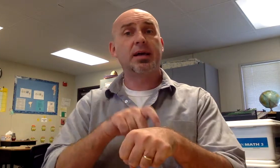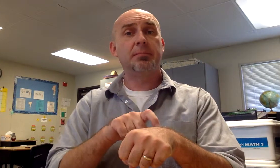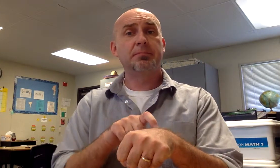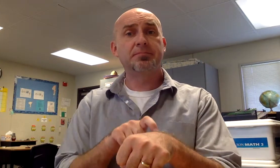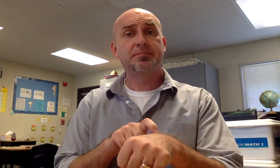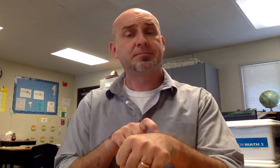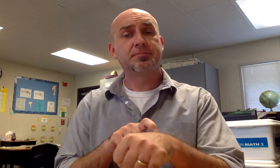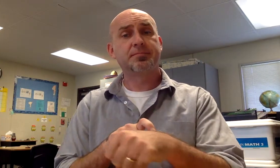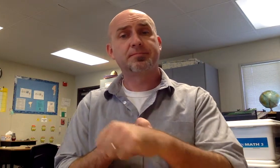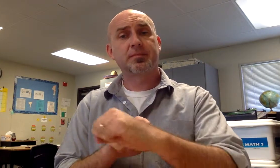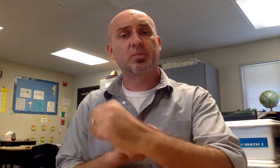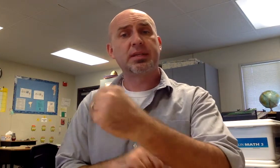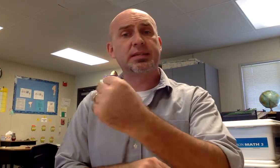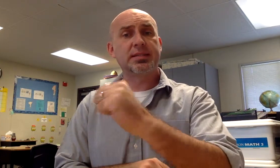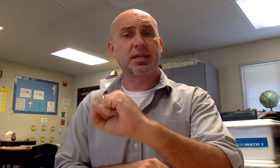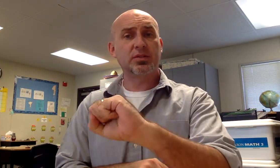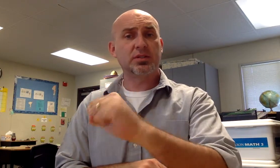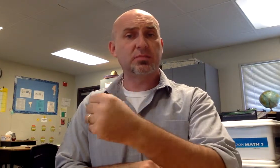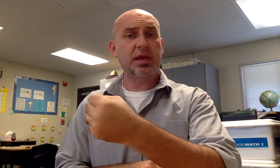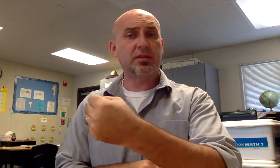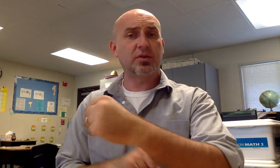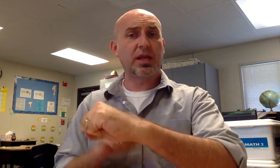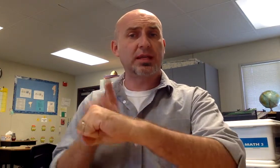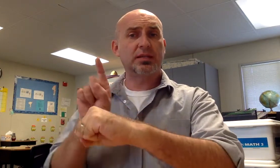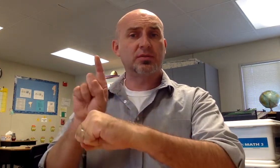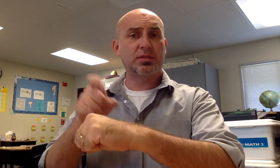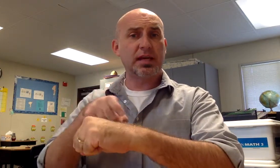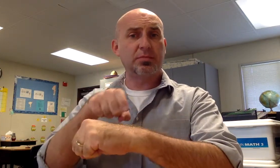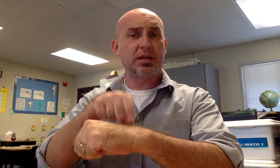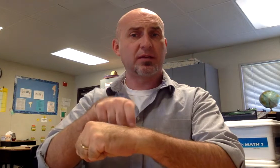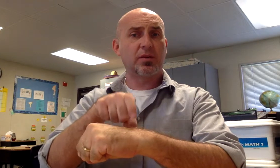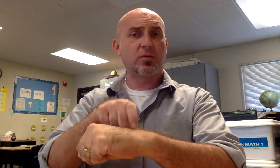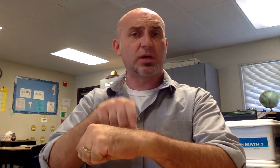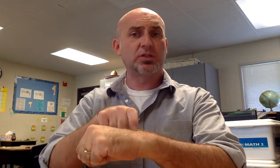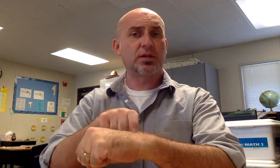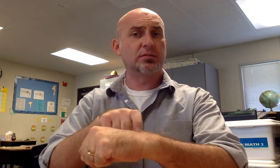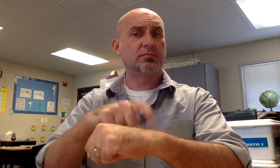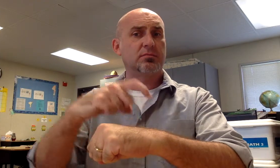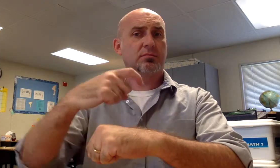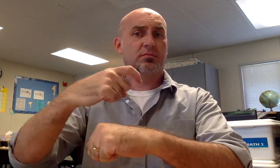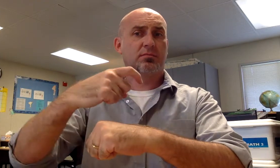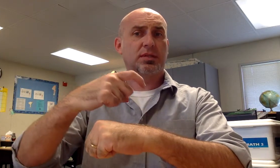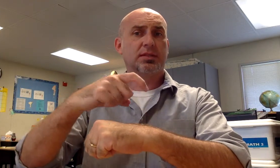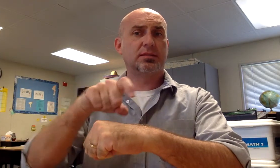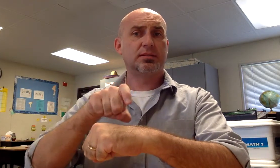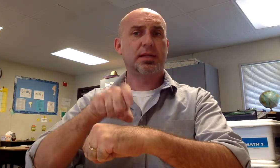time. Pretty easy again, just the back of your hand, and you just tap like you have a watch on. This time.